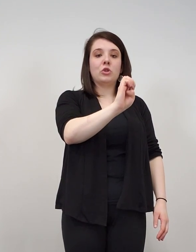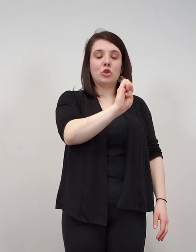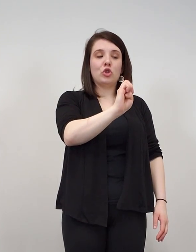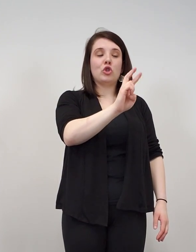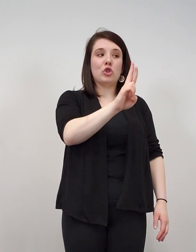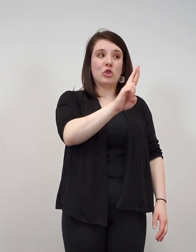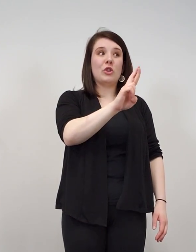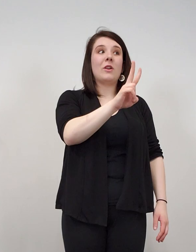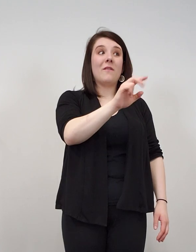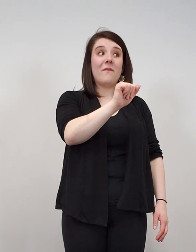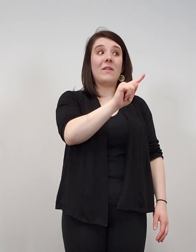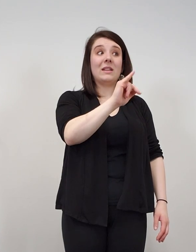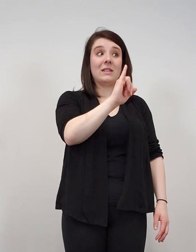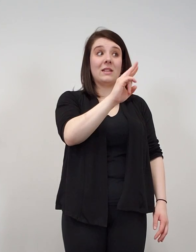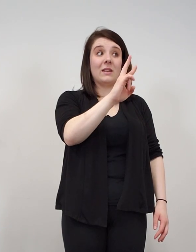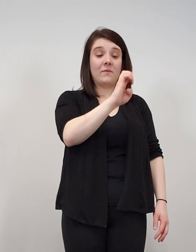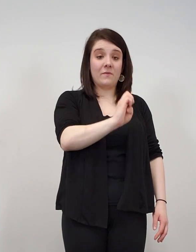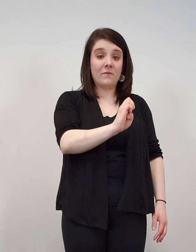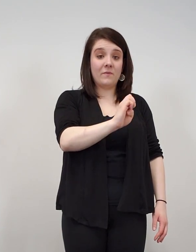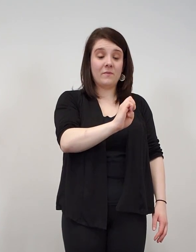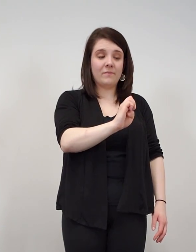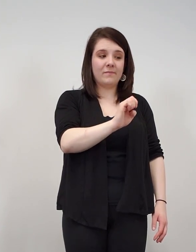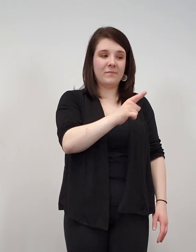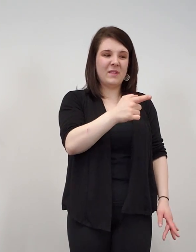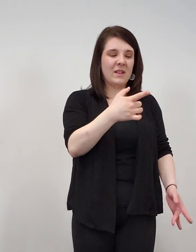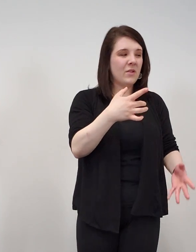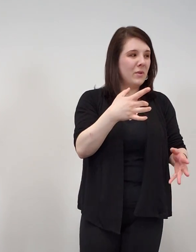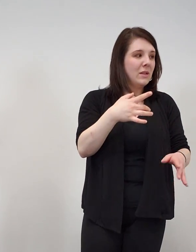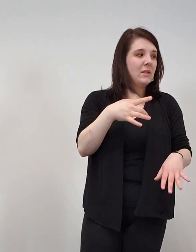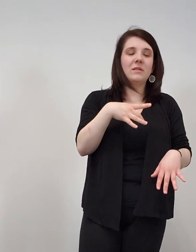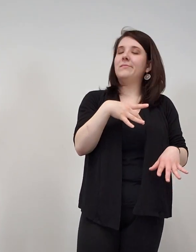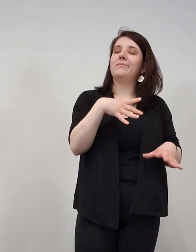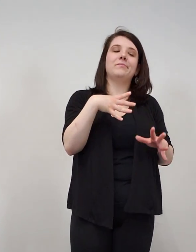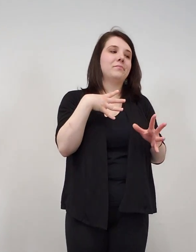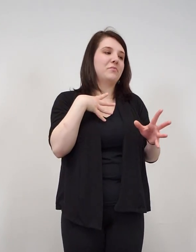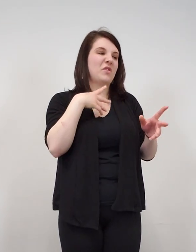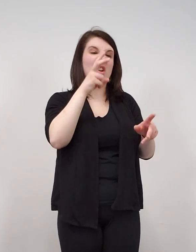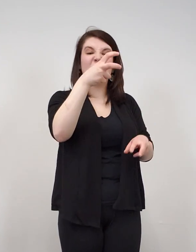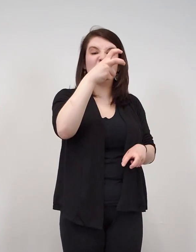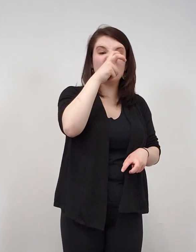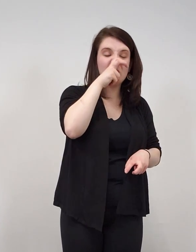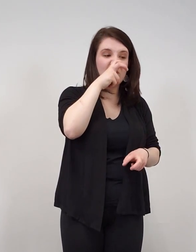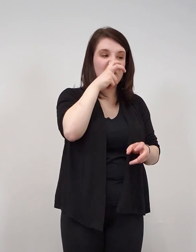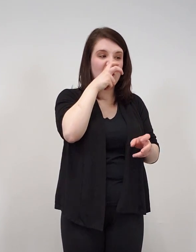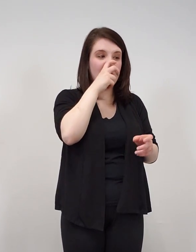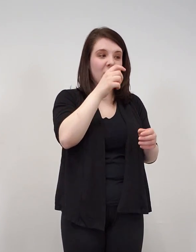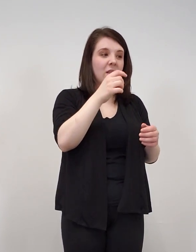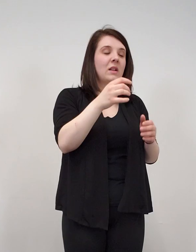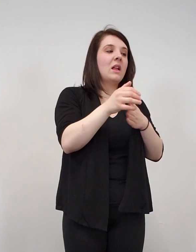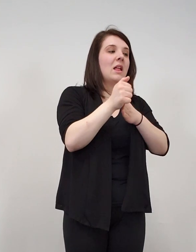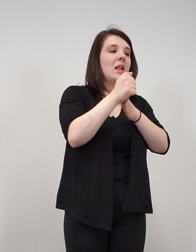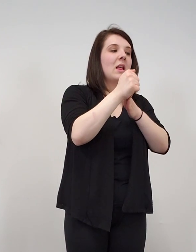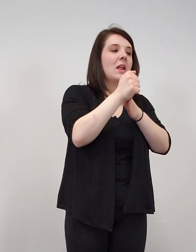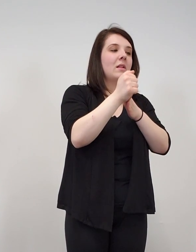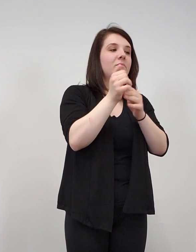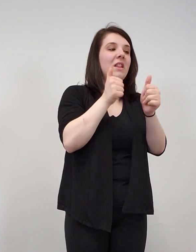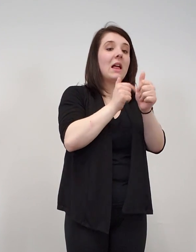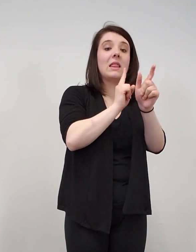jingoistic leader. He rounded up foreign-born radicals and sent them back. This was the fear of Bolshevism because